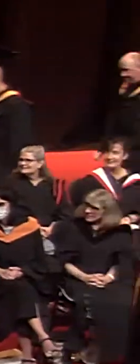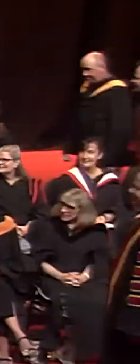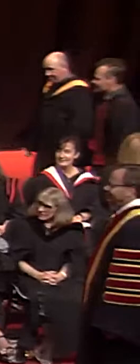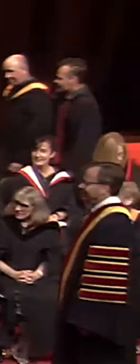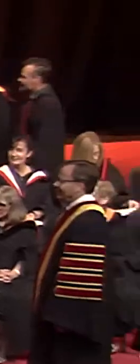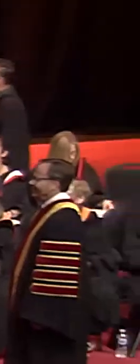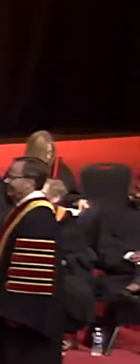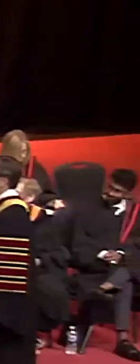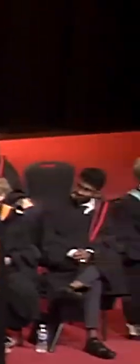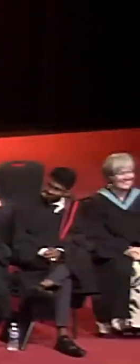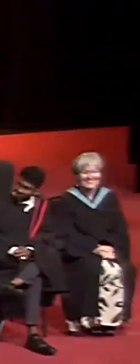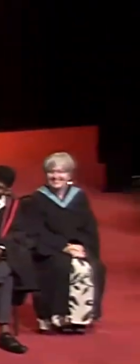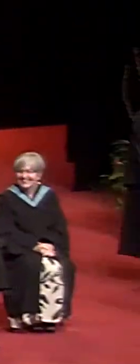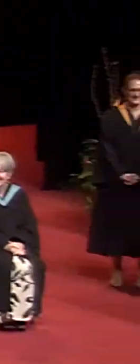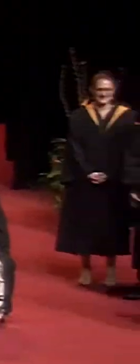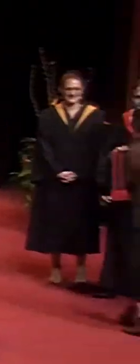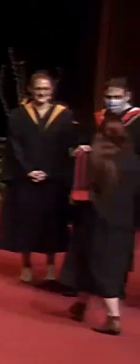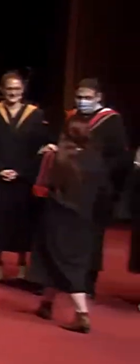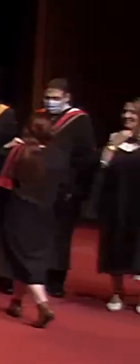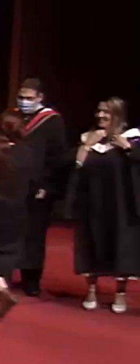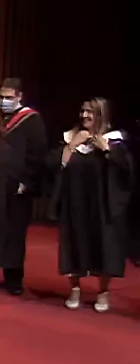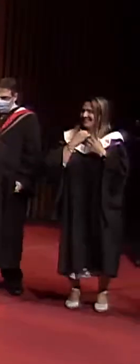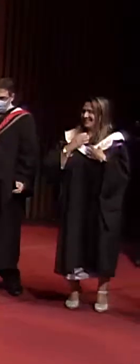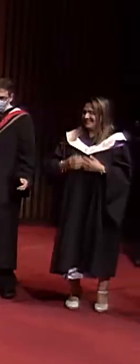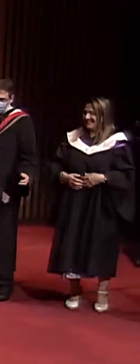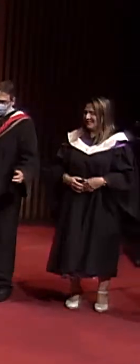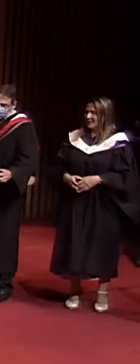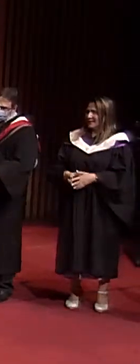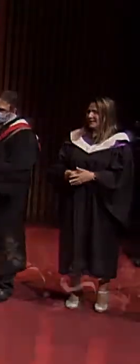Megan Daniels.